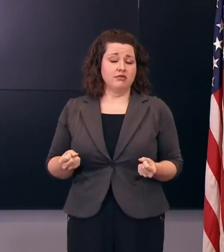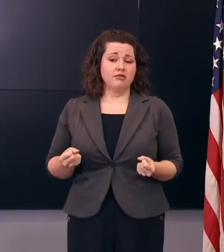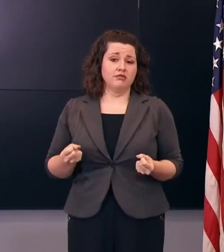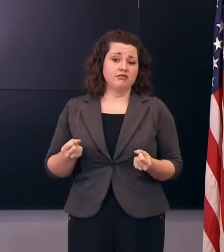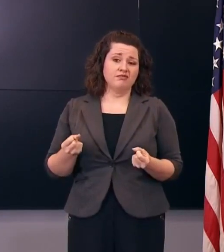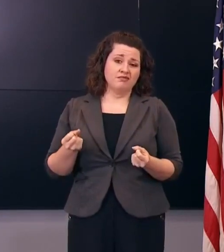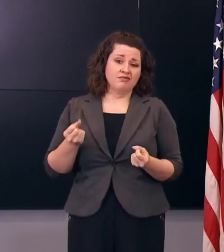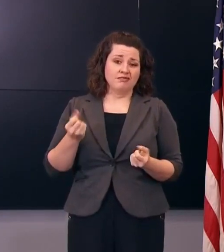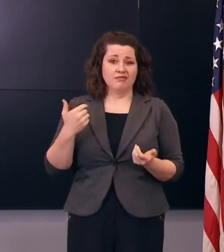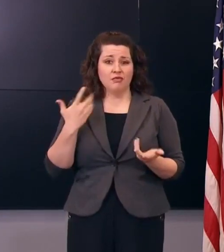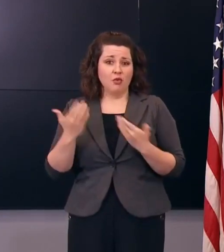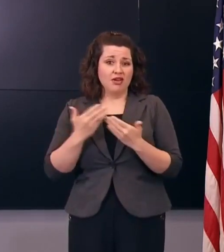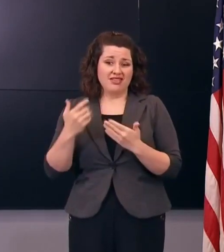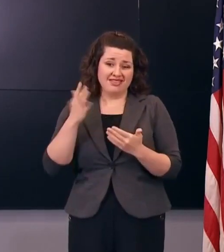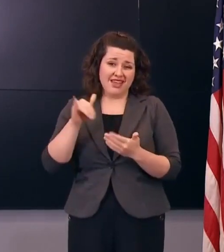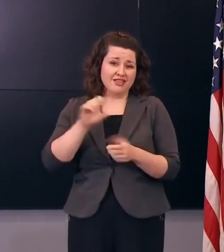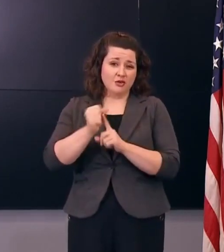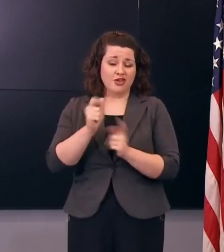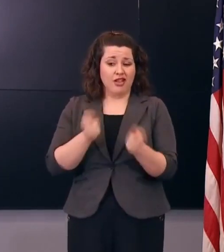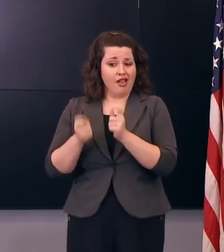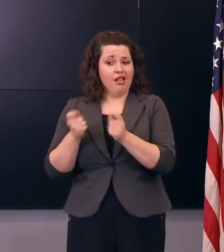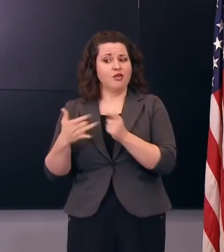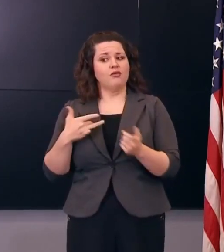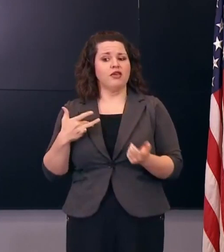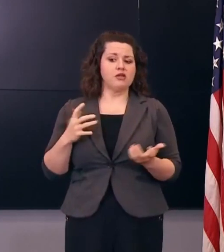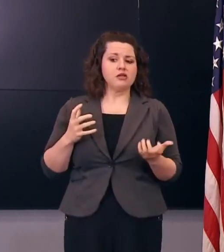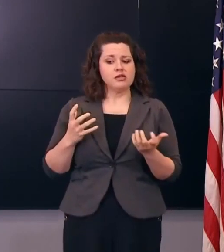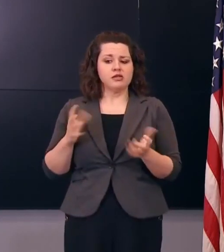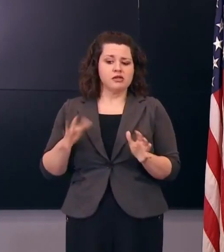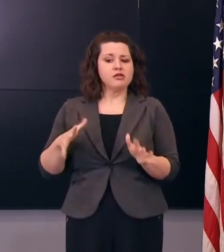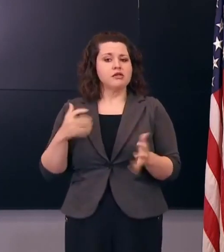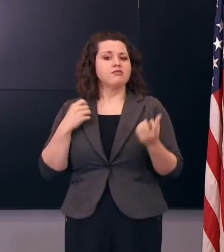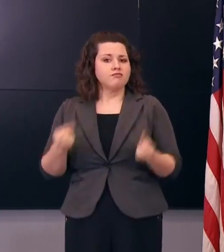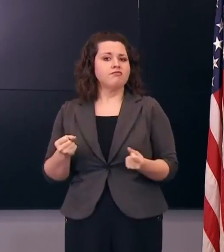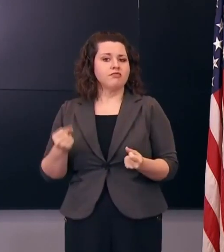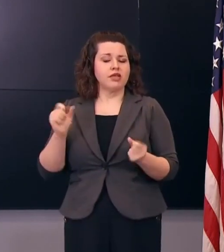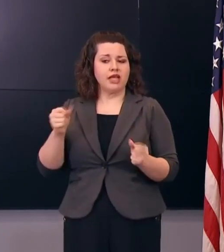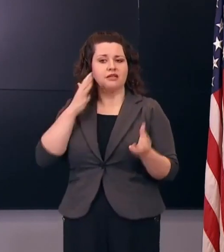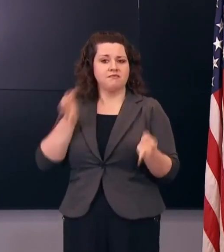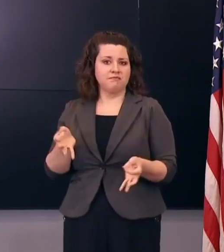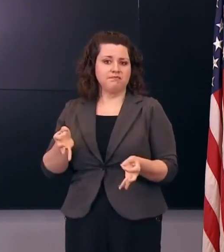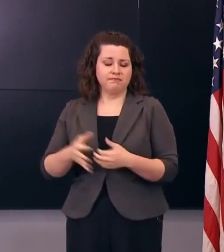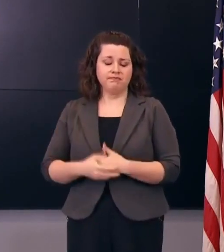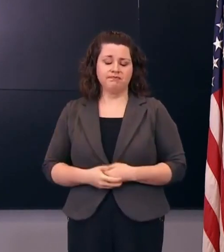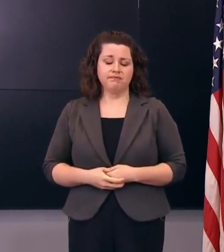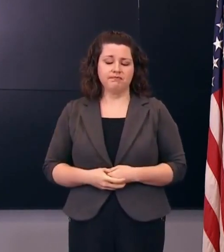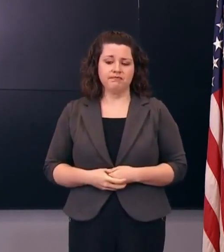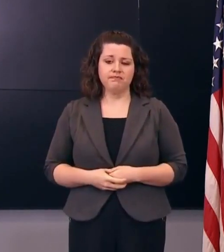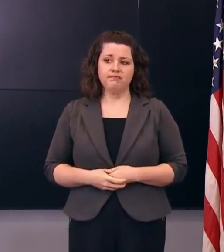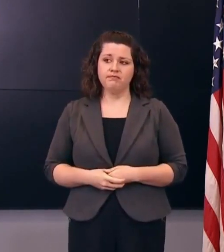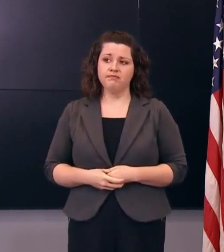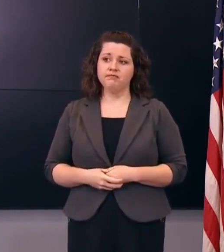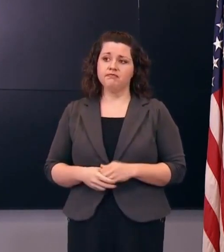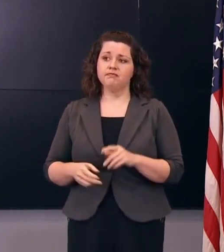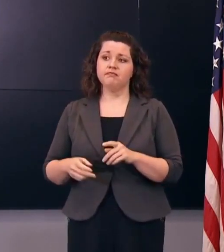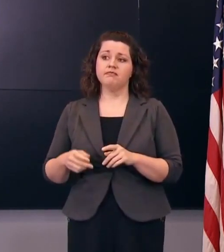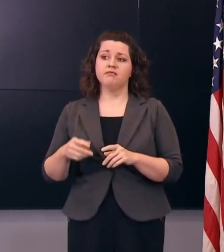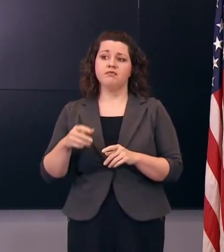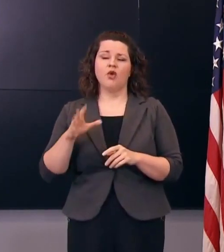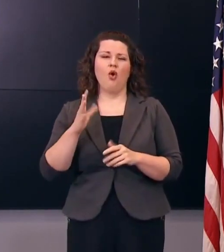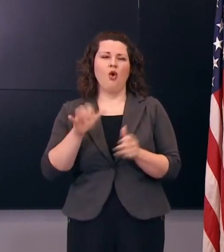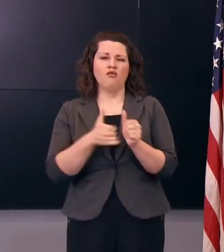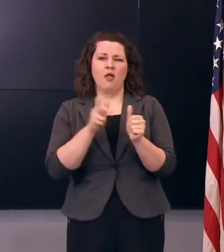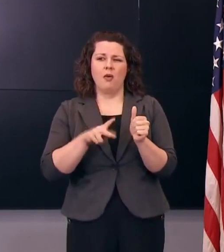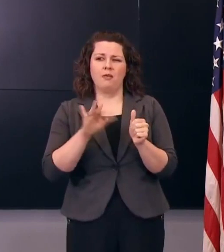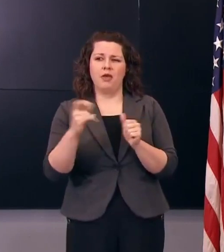be with a very fluid situation in making the decisions and the recommendations that we are moving forward. May I ask a kind of follow-up to